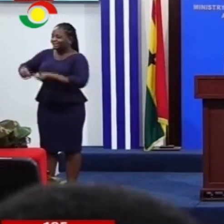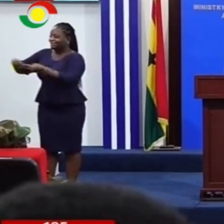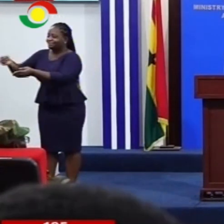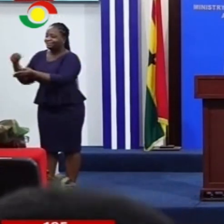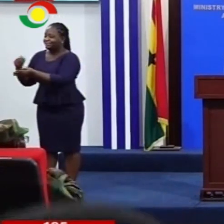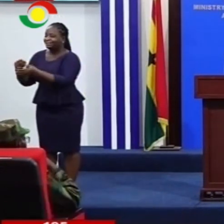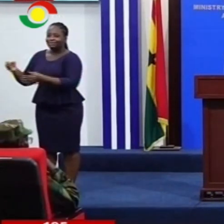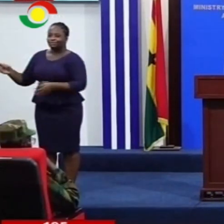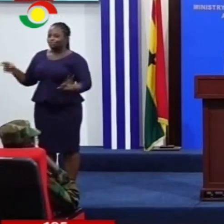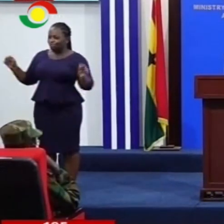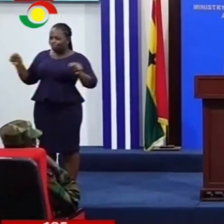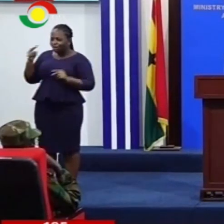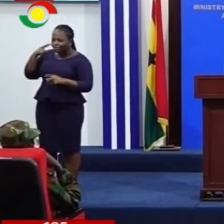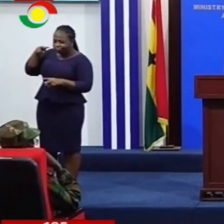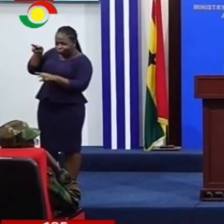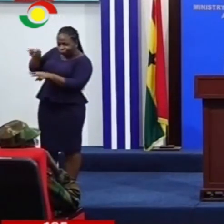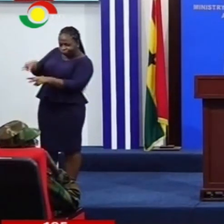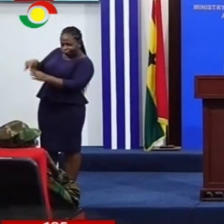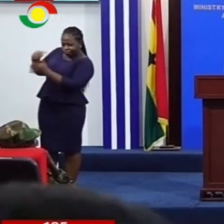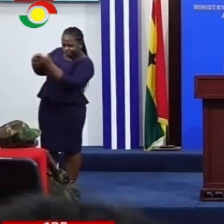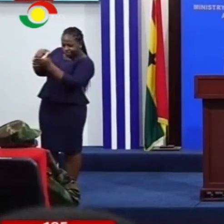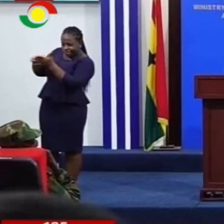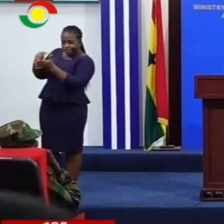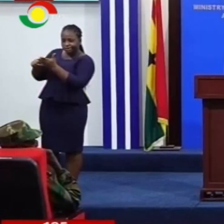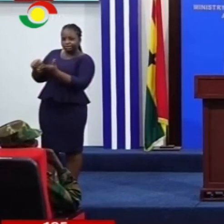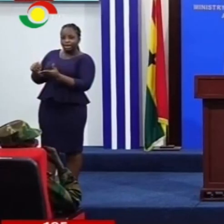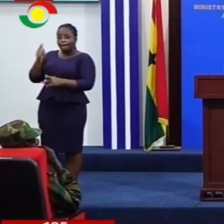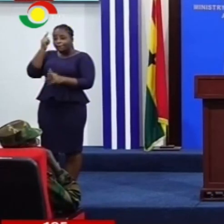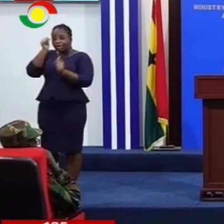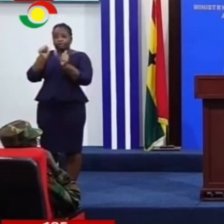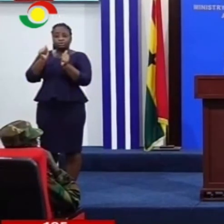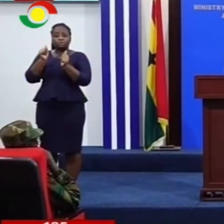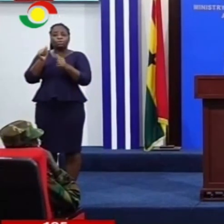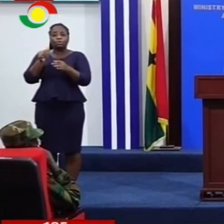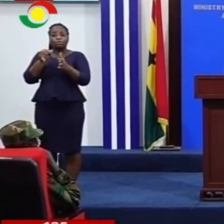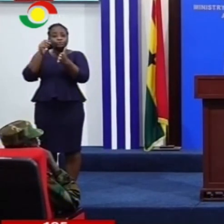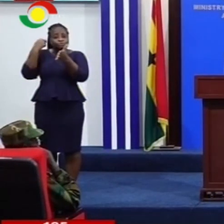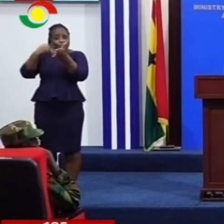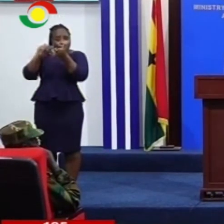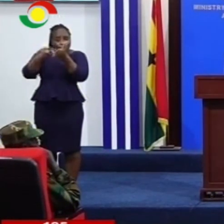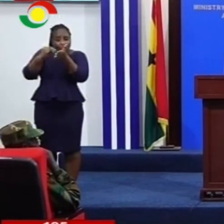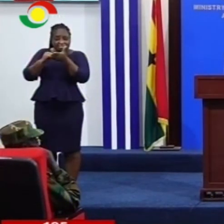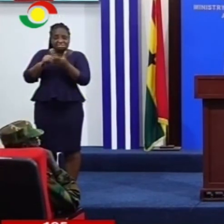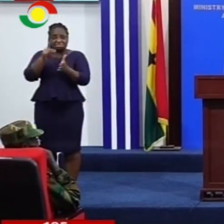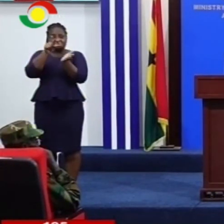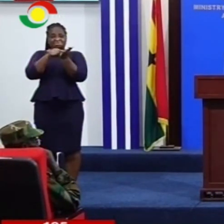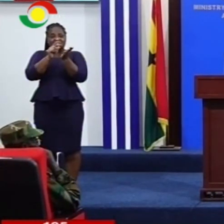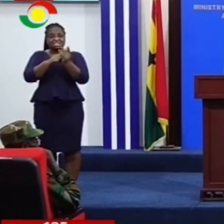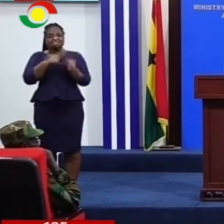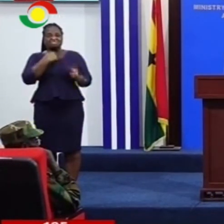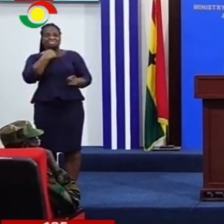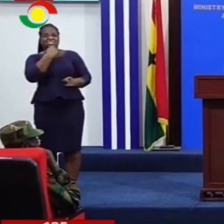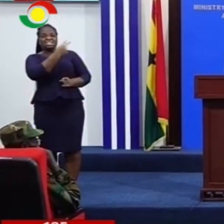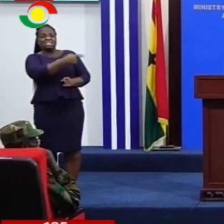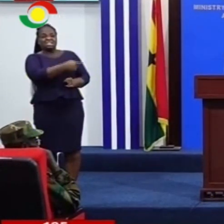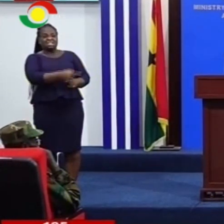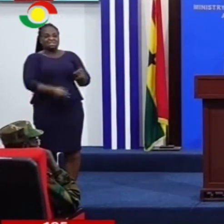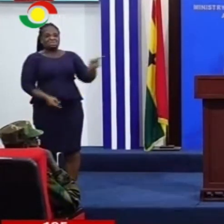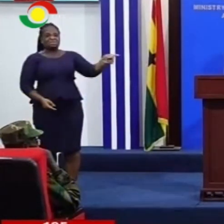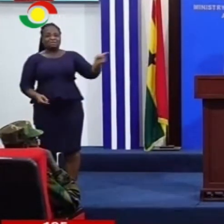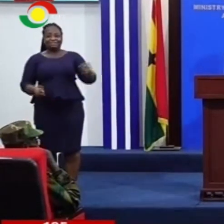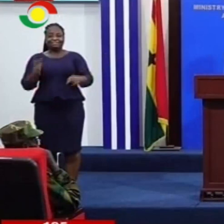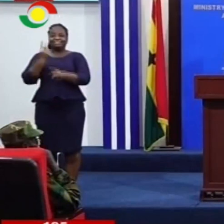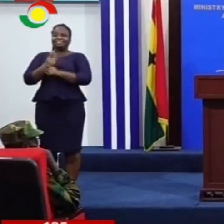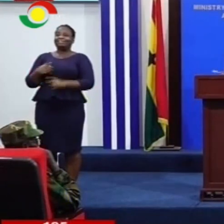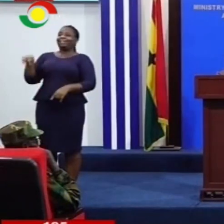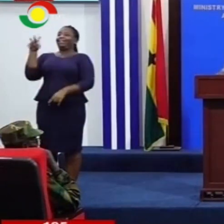ye shon wona won exam on because of accountability. Because a wire journalist ne chine beka chem de nipa ne ejwo nyoko bu inum